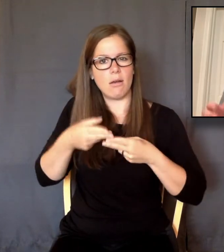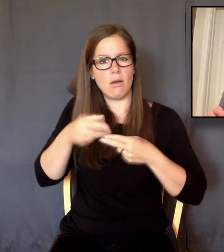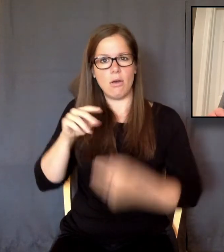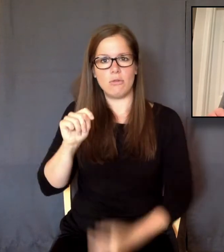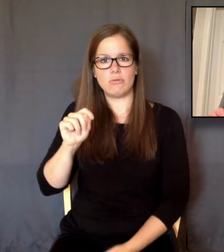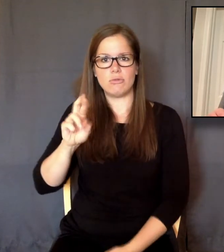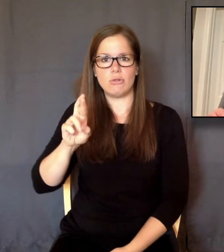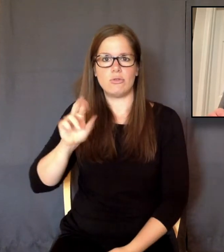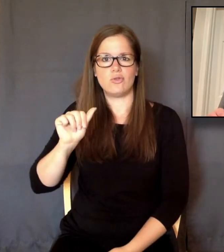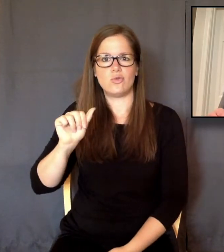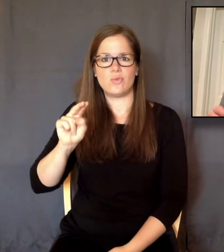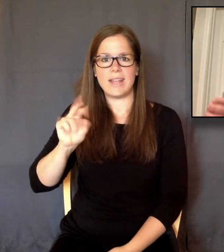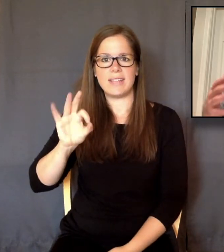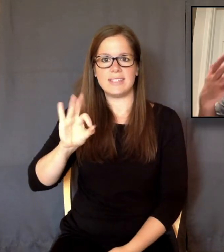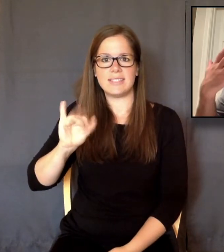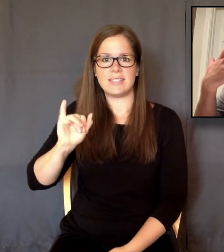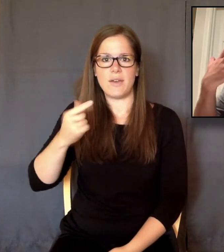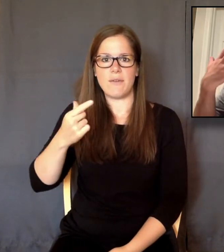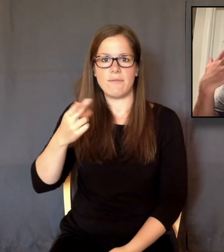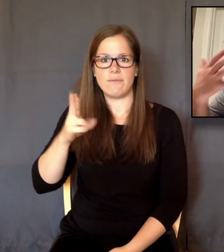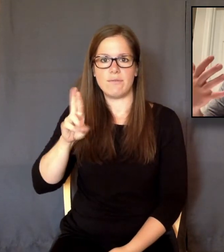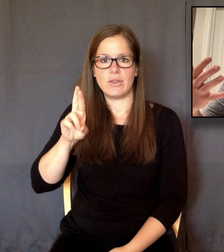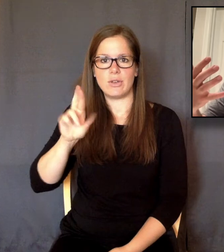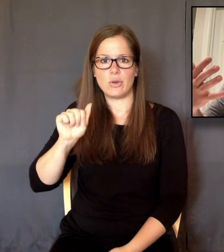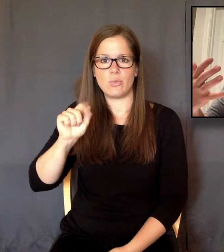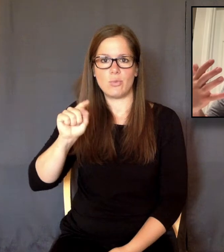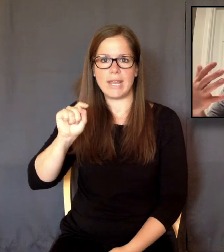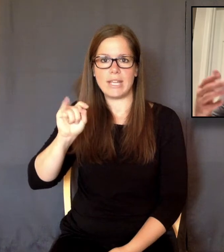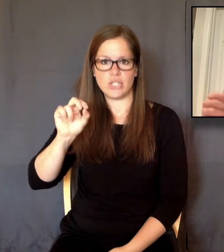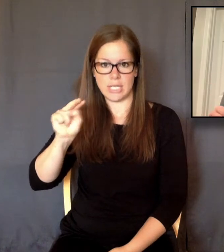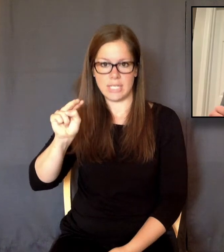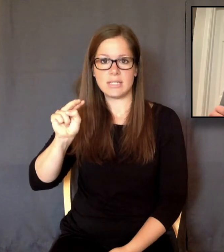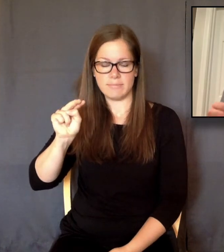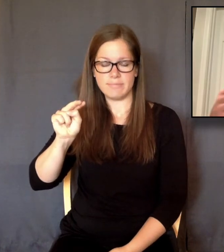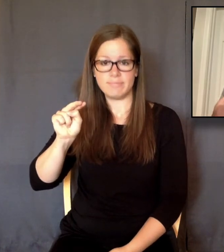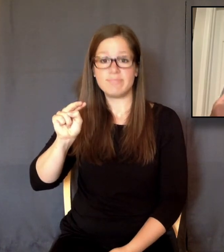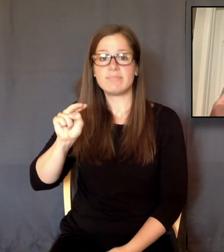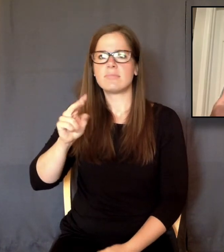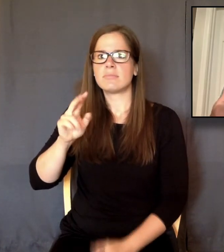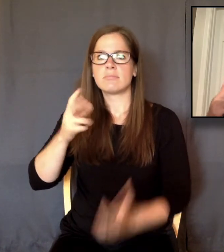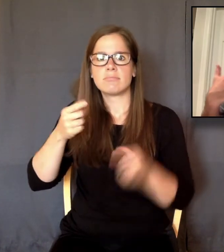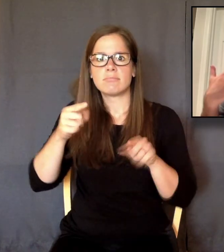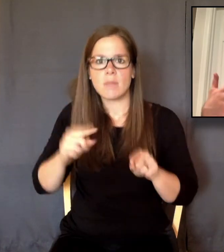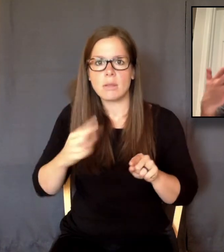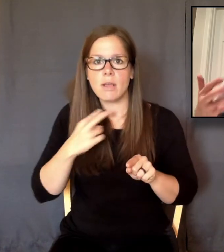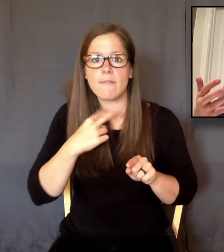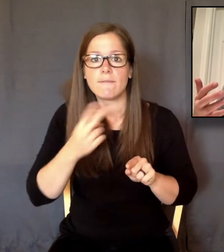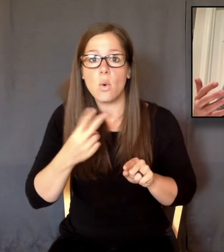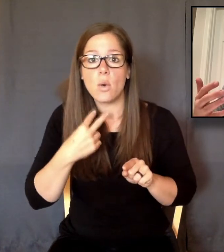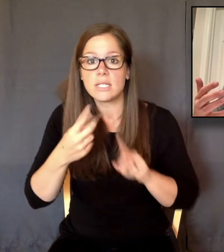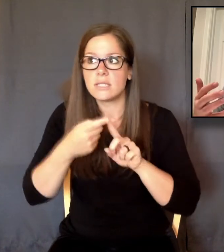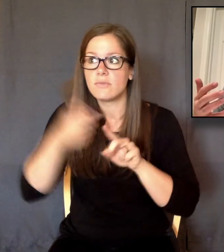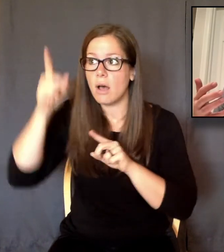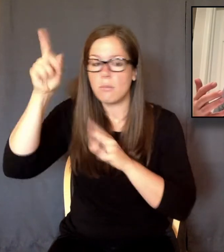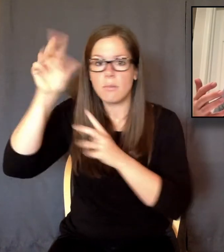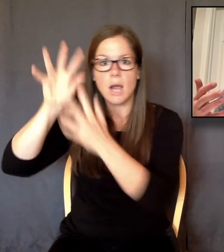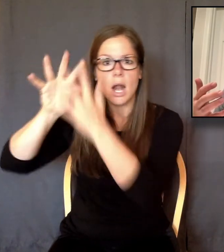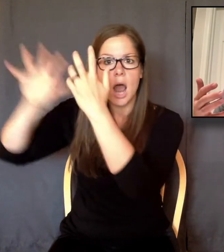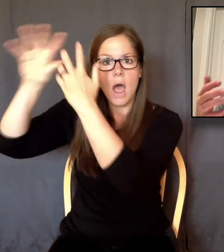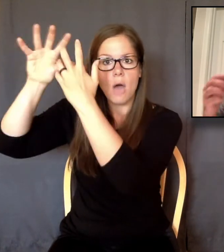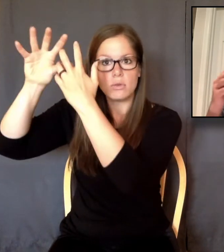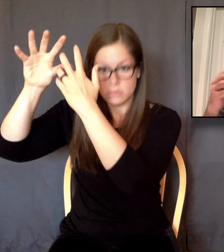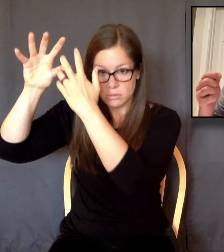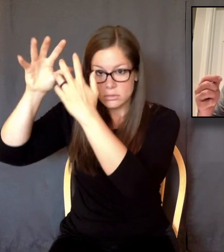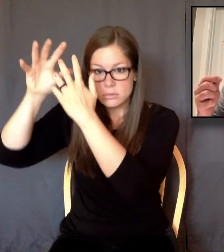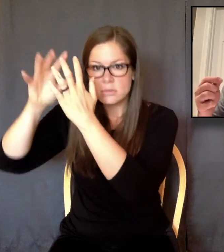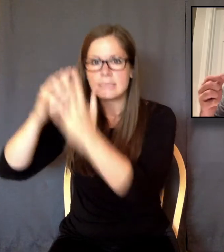the transfiguration. And the Father, a voice coming out of the cloud saying, this is my Son, my chosen one, in the